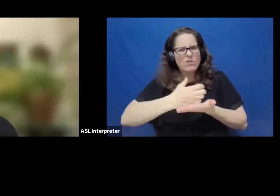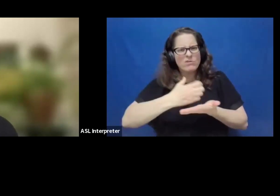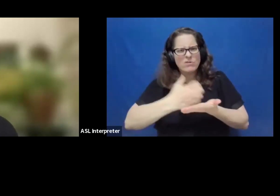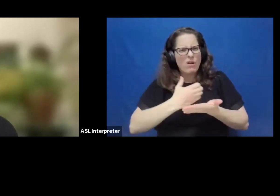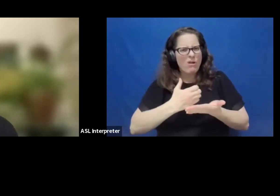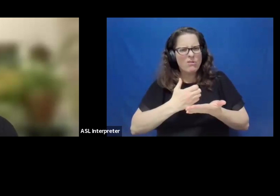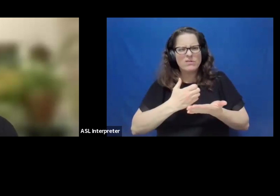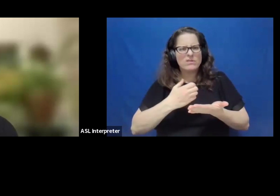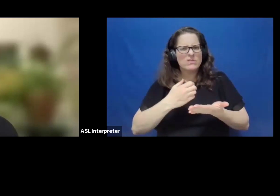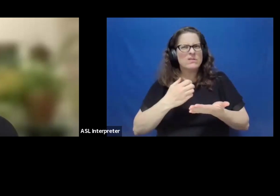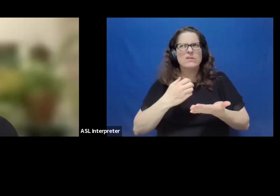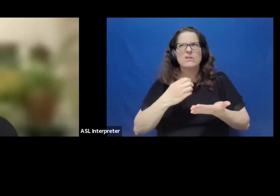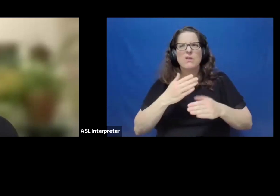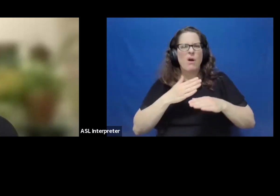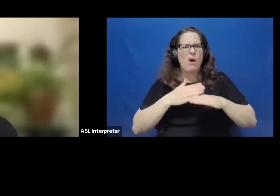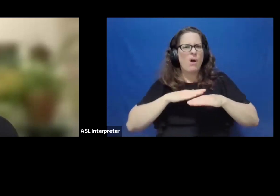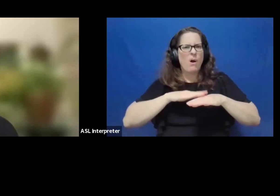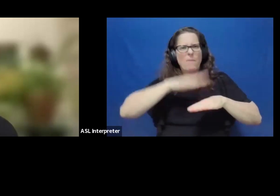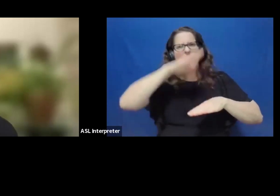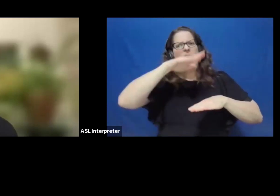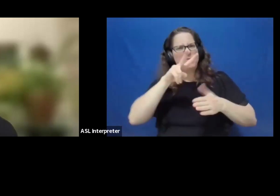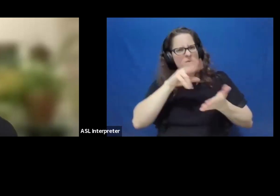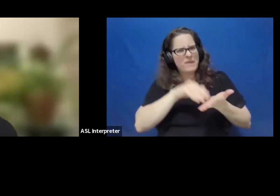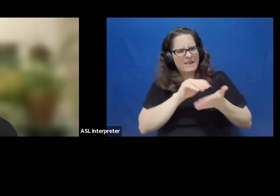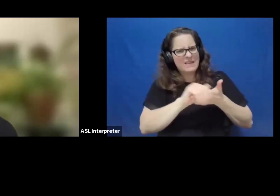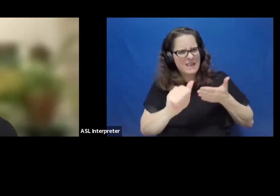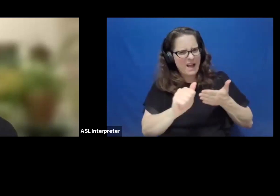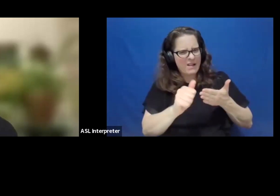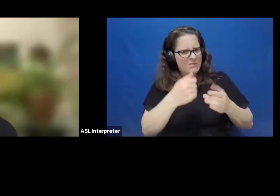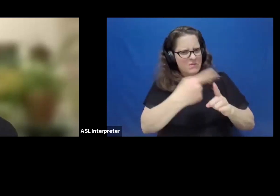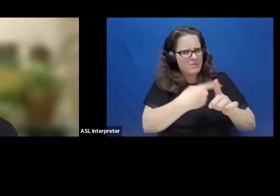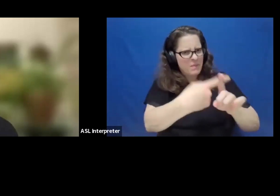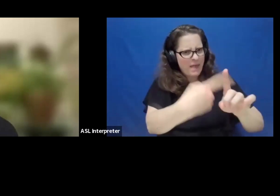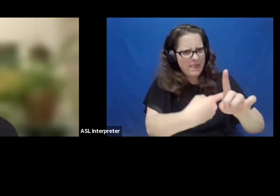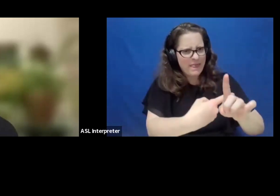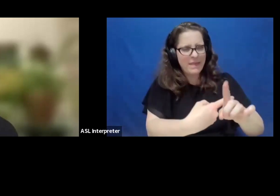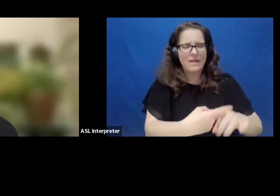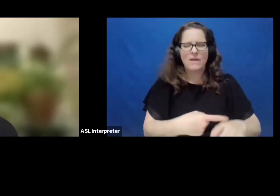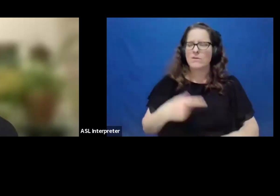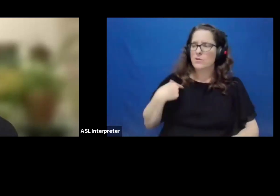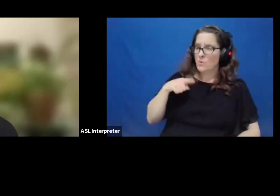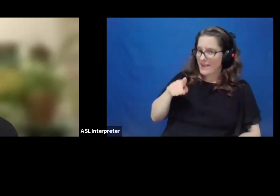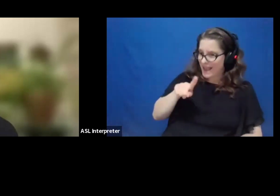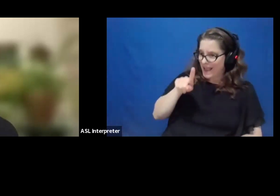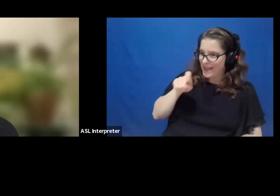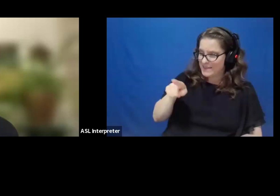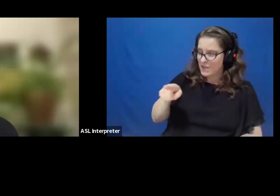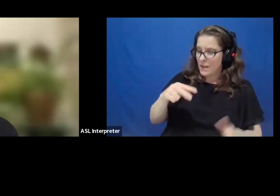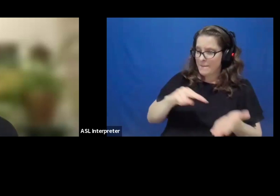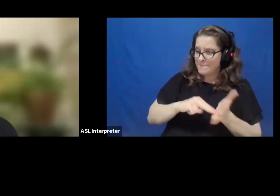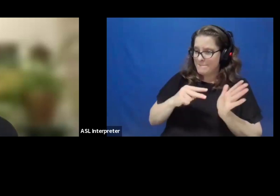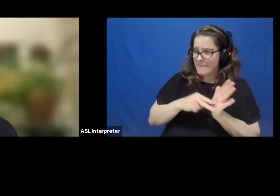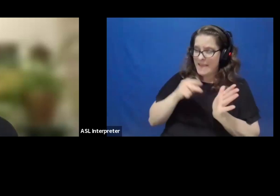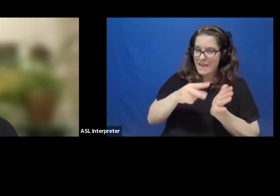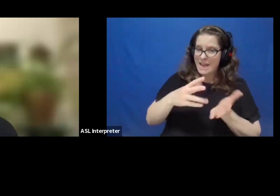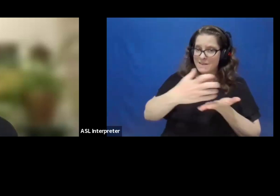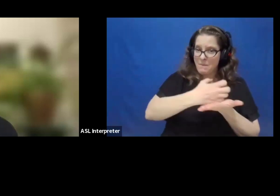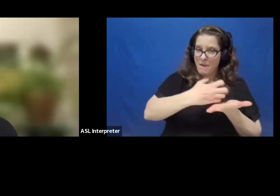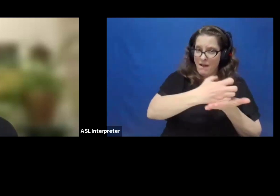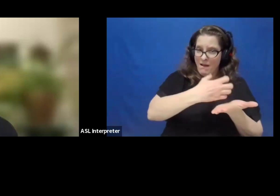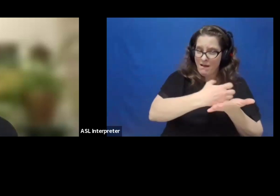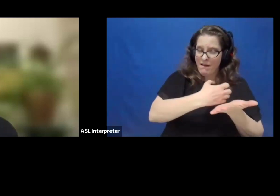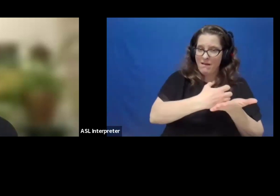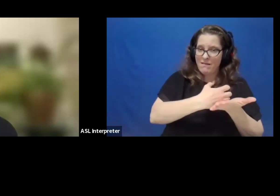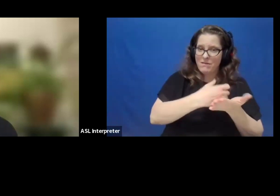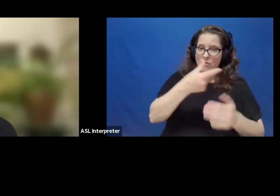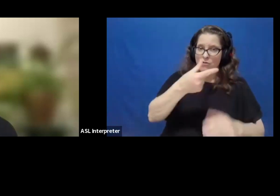Catherine, are you saying that your son is earning gross wages over $2,000